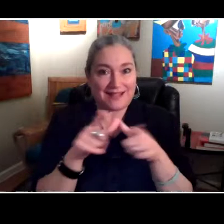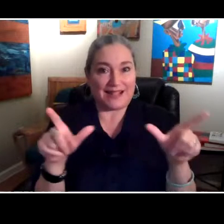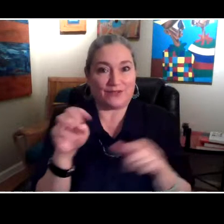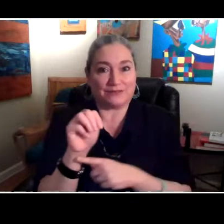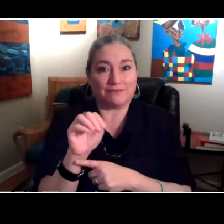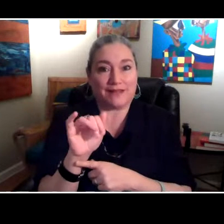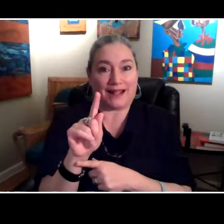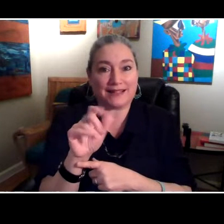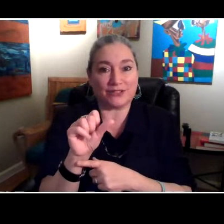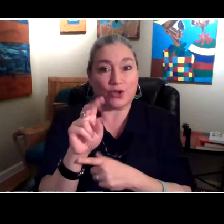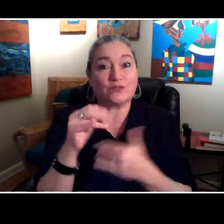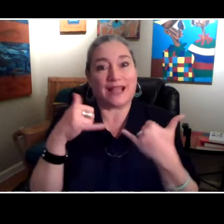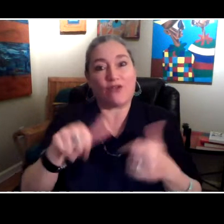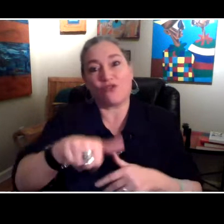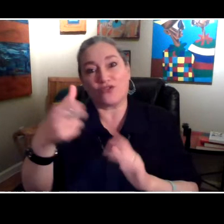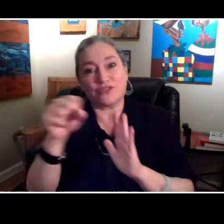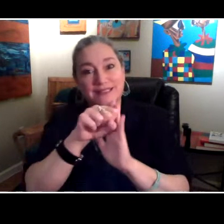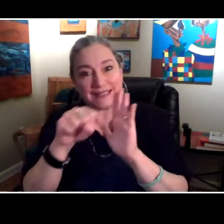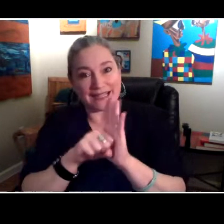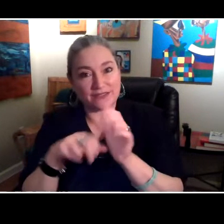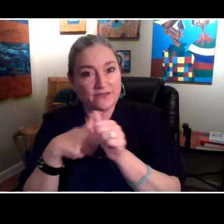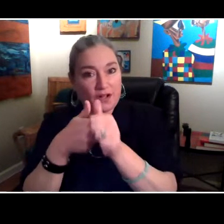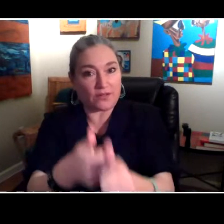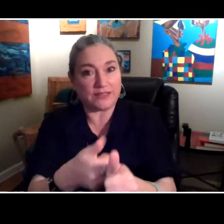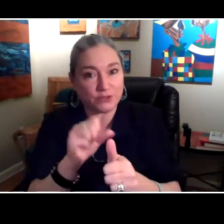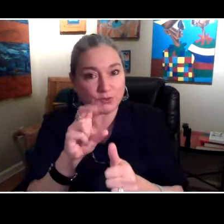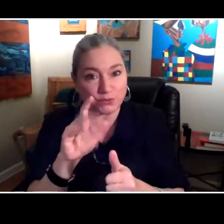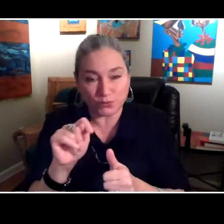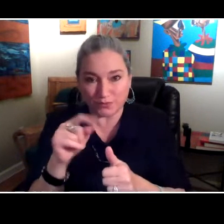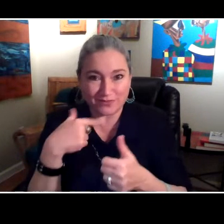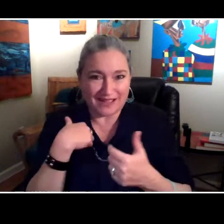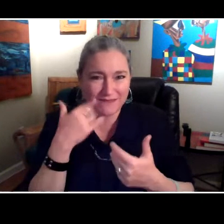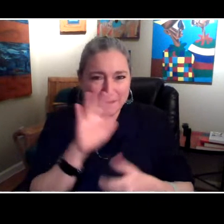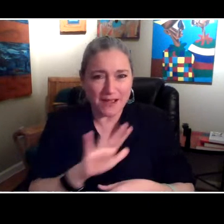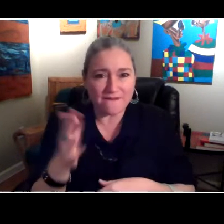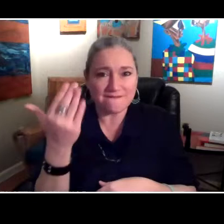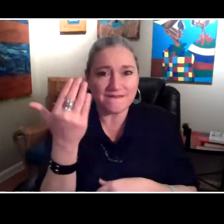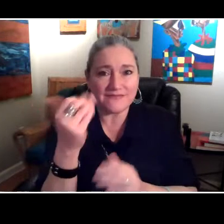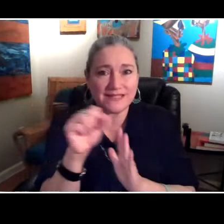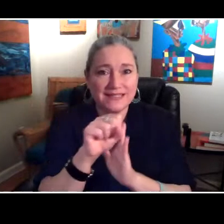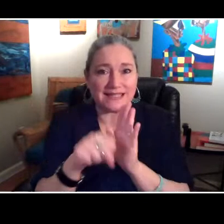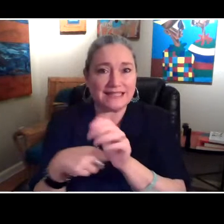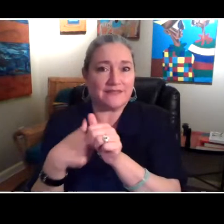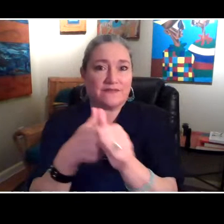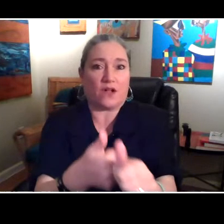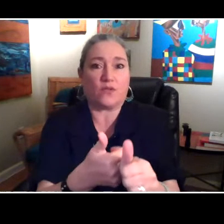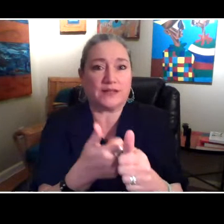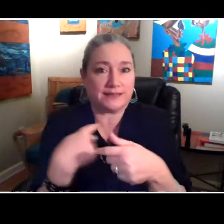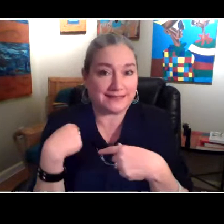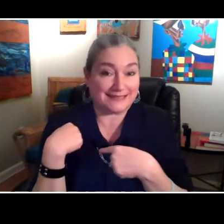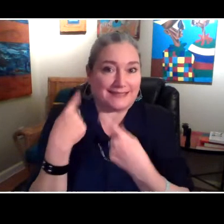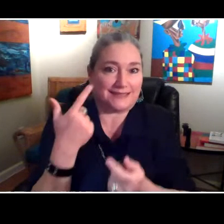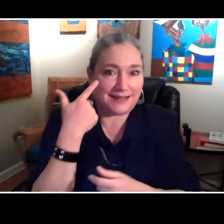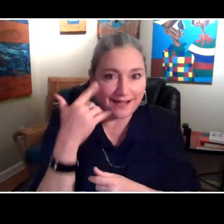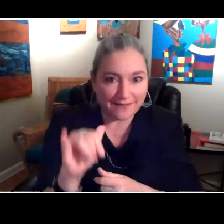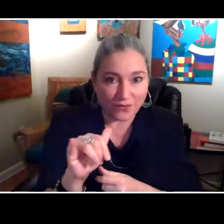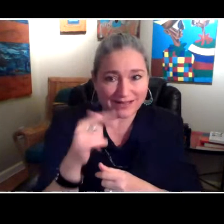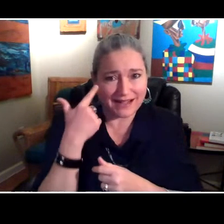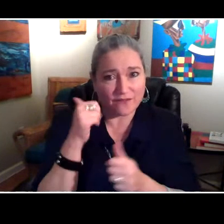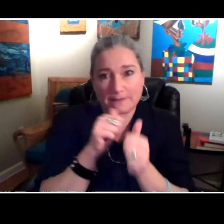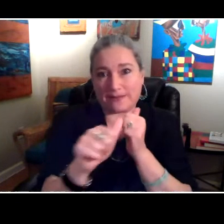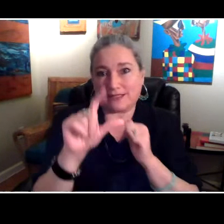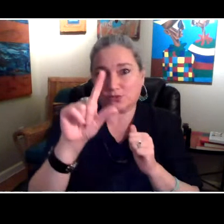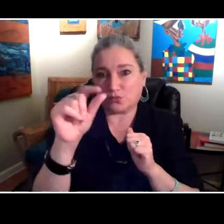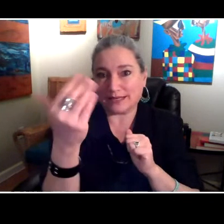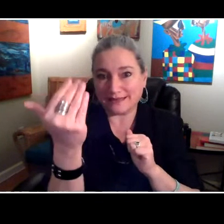K campaign was developed. And we now have a language milestone bill passed that allows other states to follow